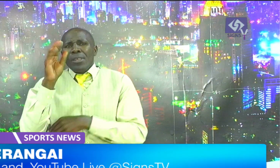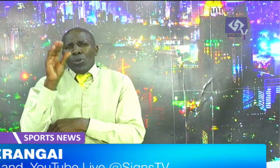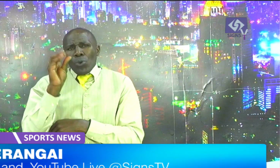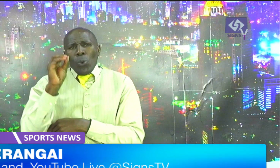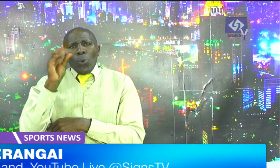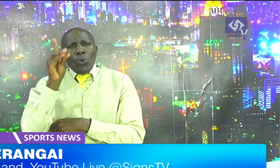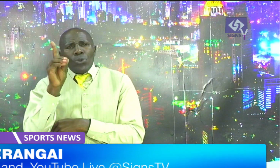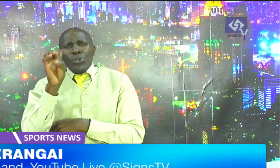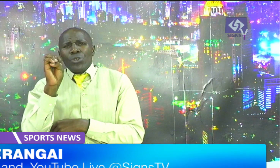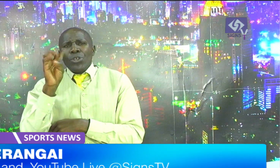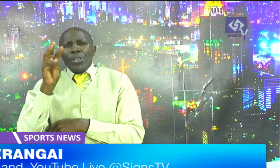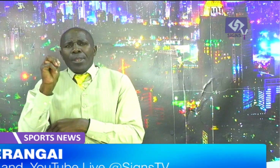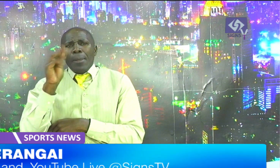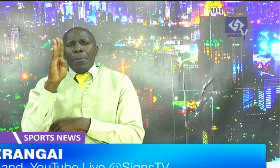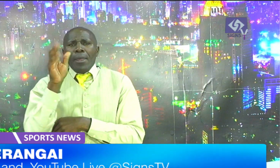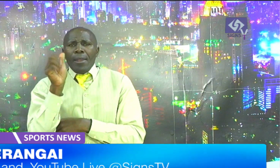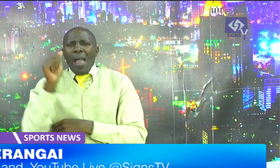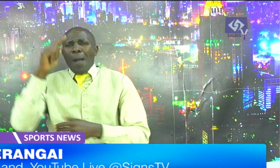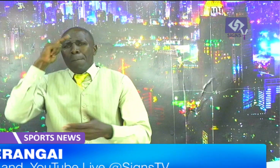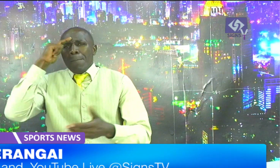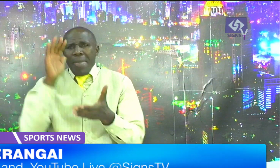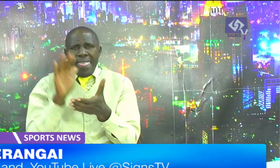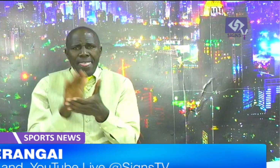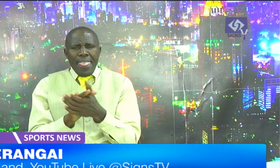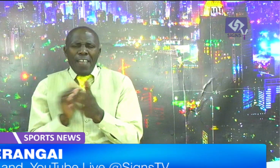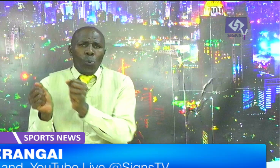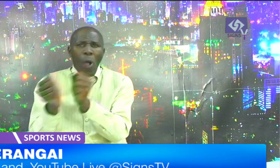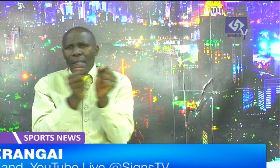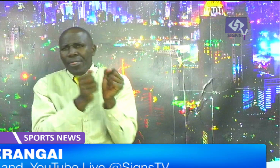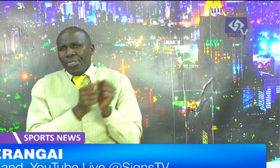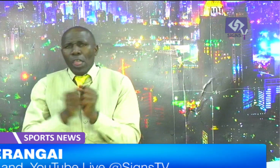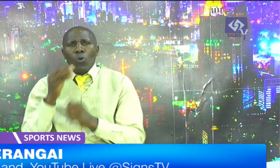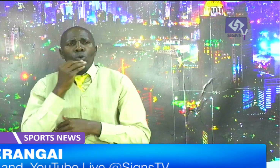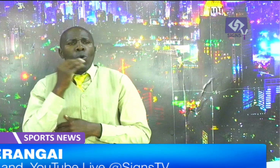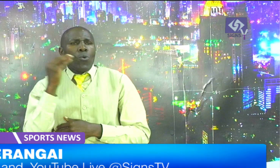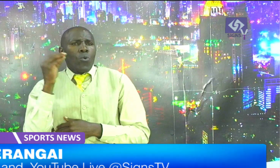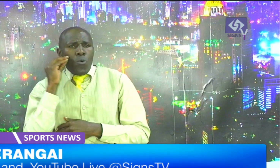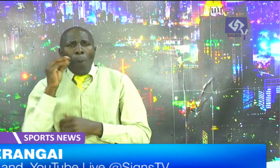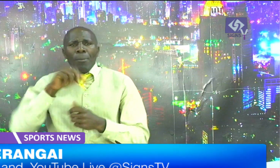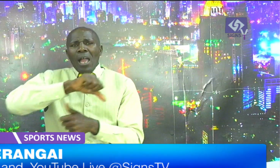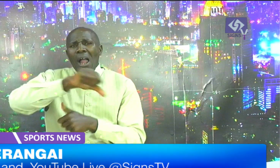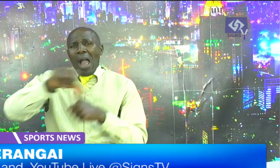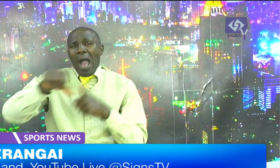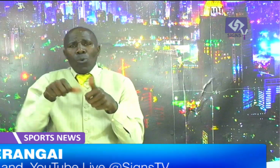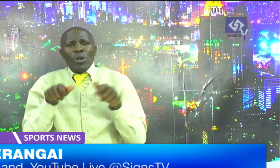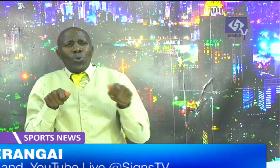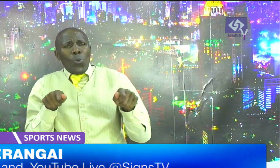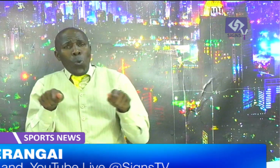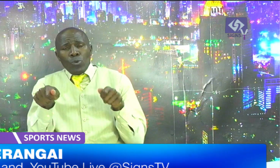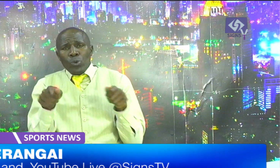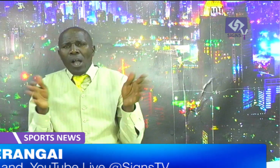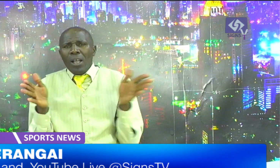on Friday and need to win by a margin of more than 2 goals to progress to the second